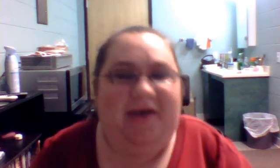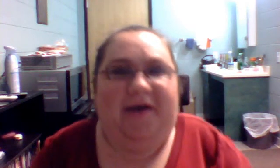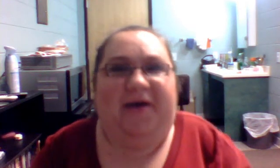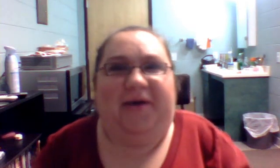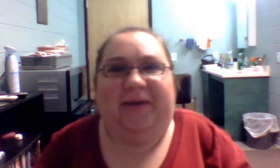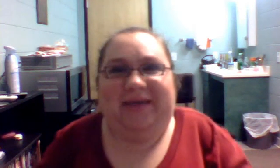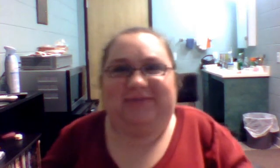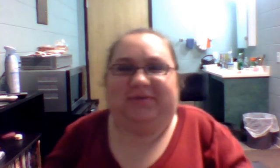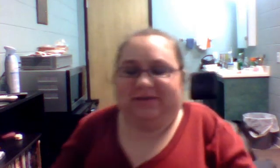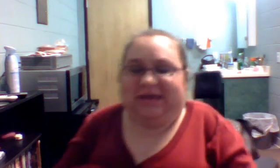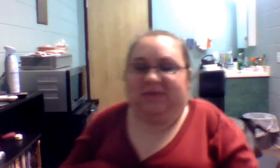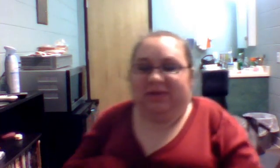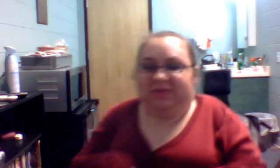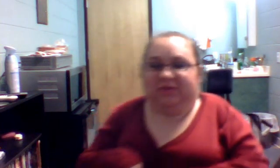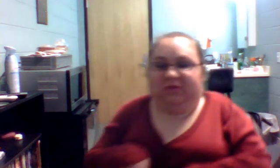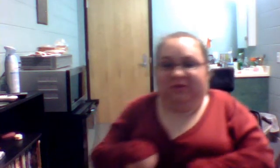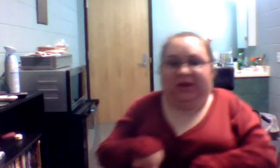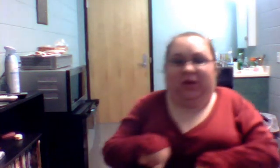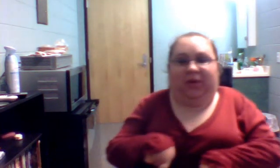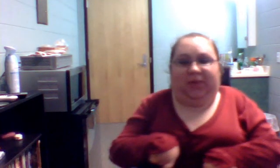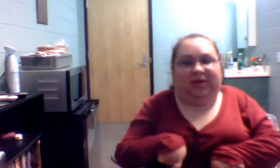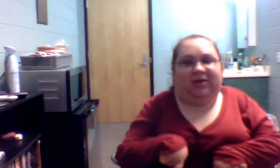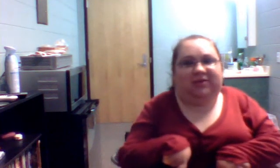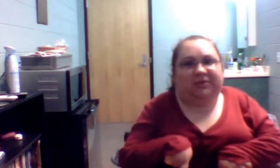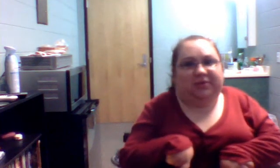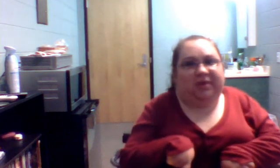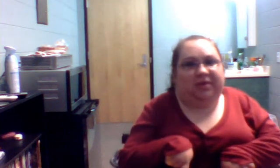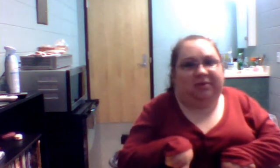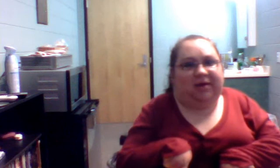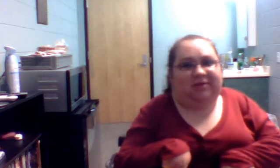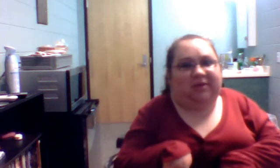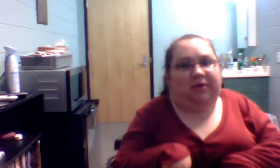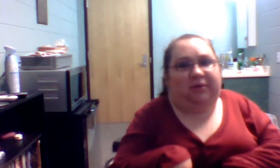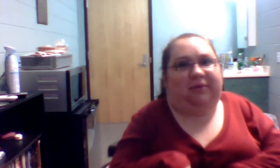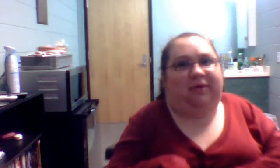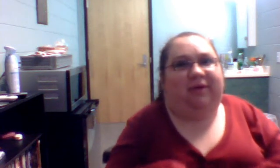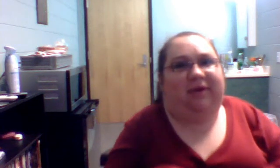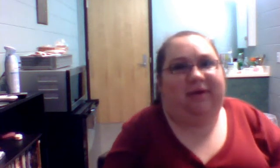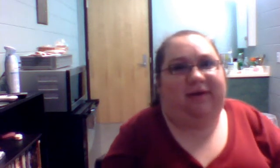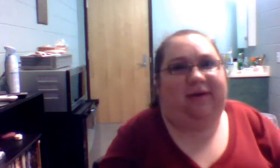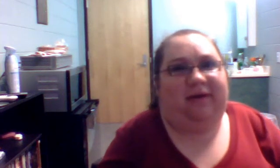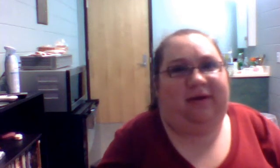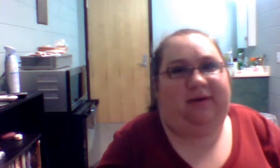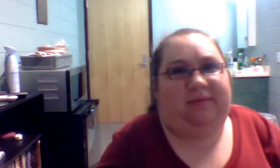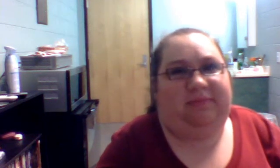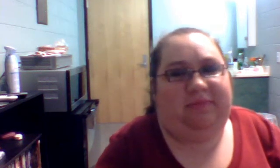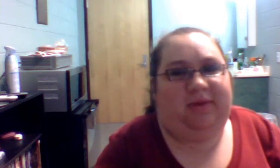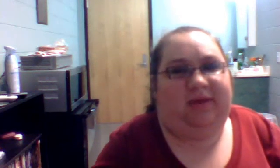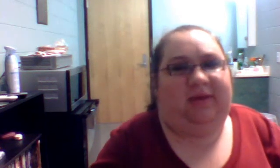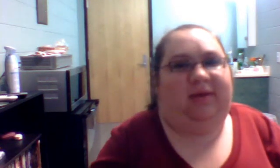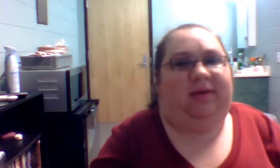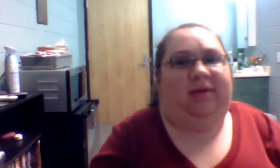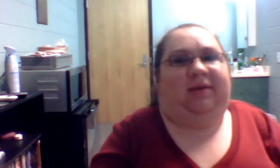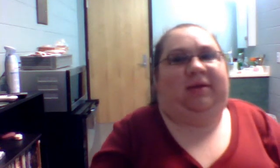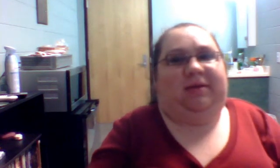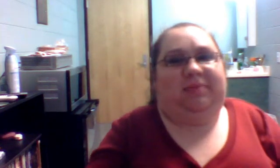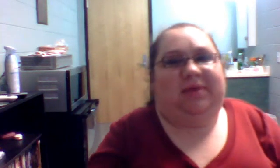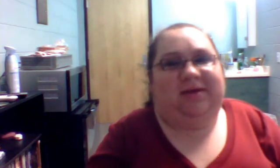Okay. So, I just had to make this little video to let you guys know. Um, because